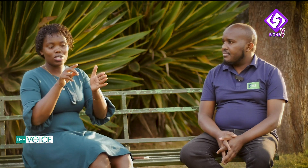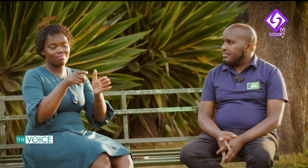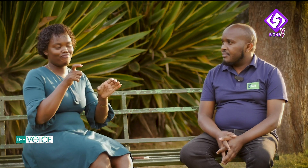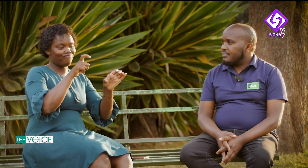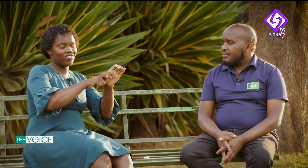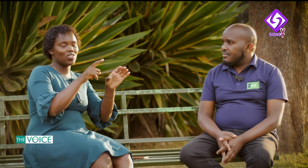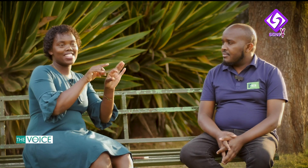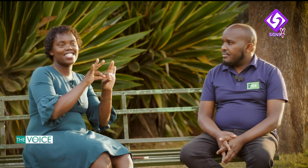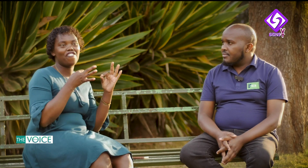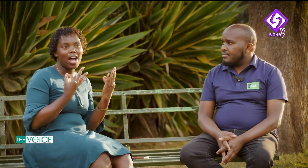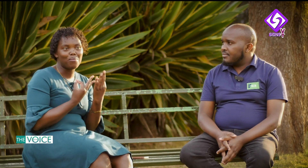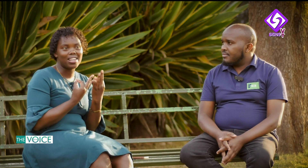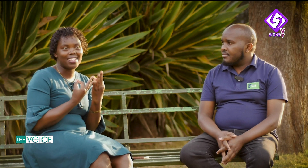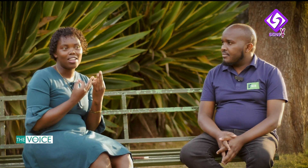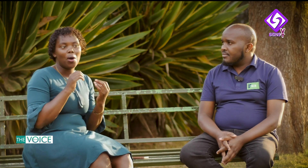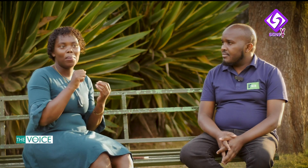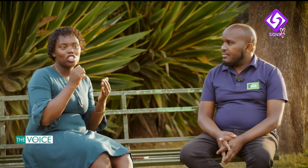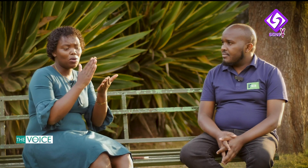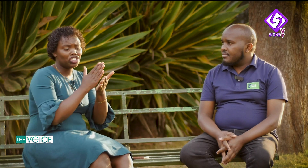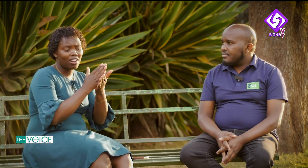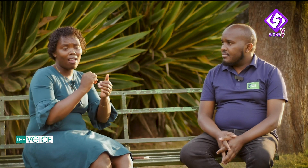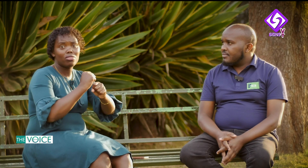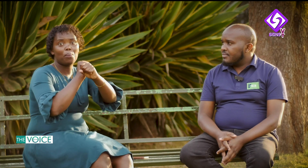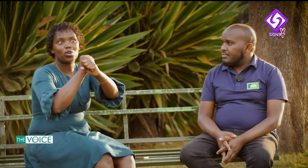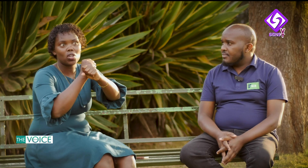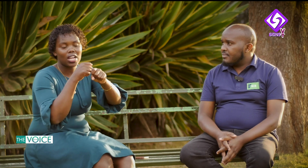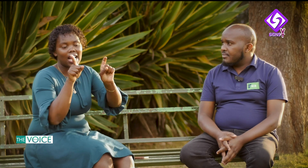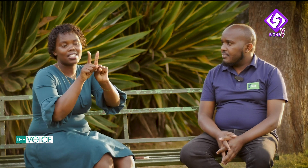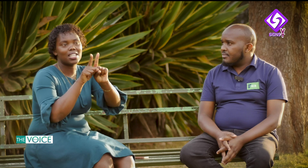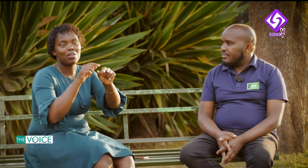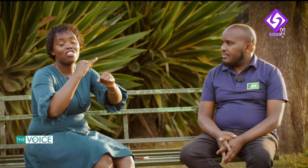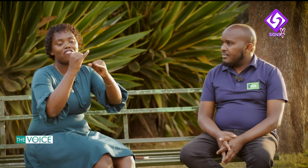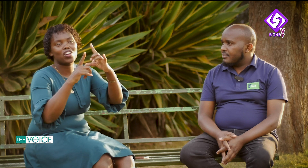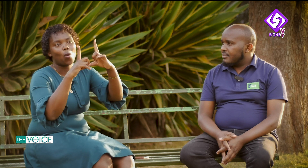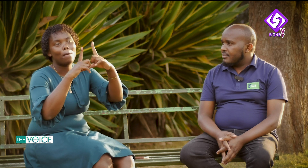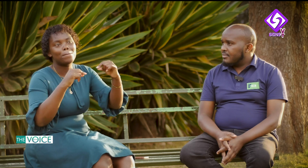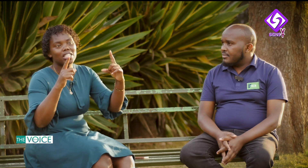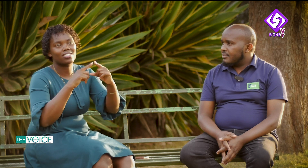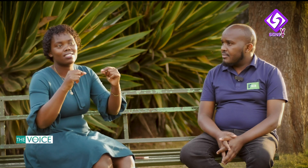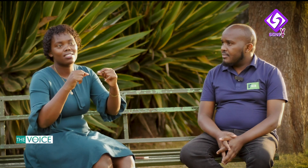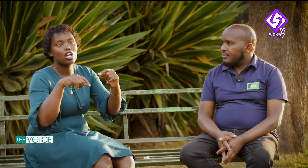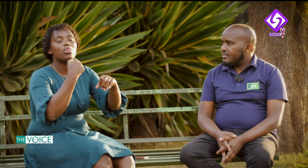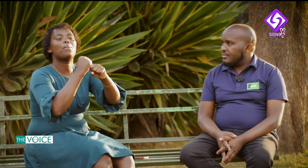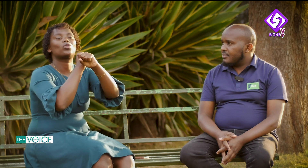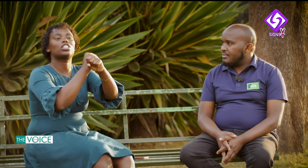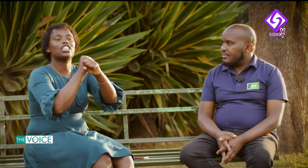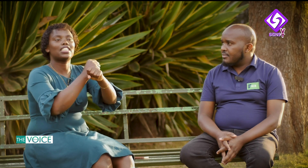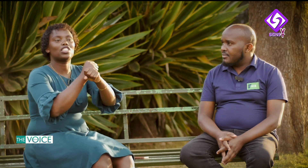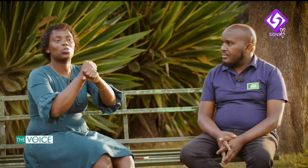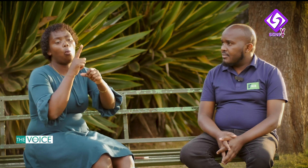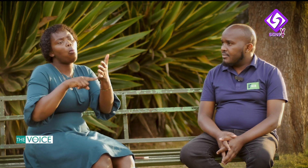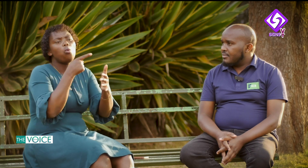watching, and maybe they'd like to join the family. Kindly share what your last